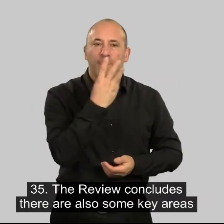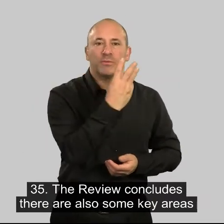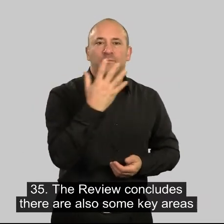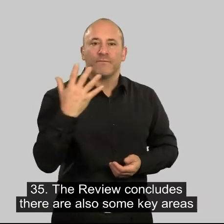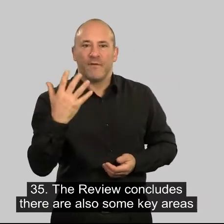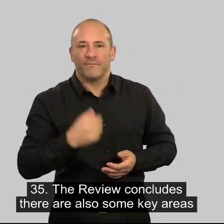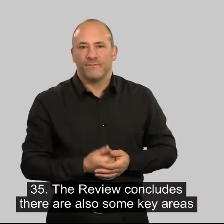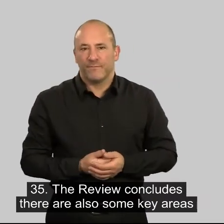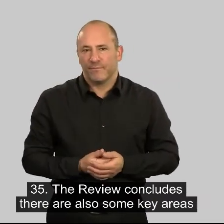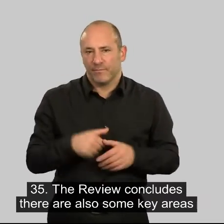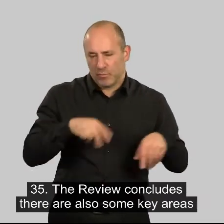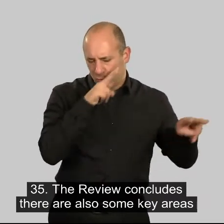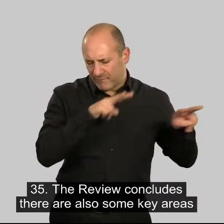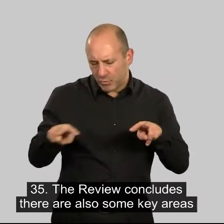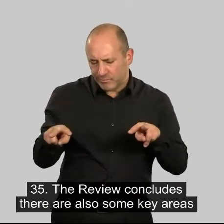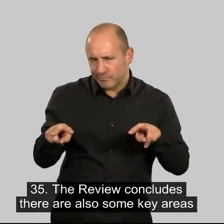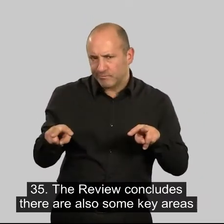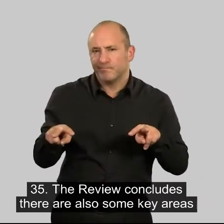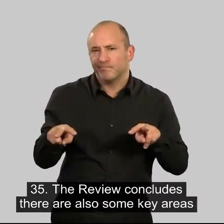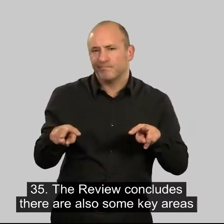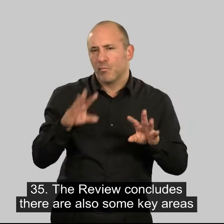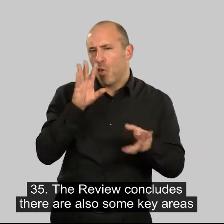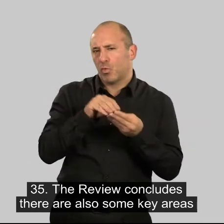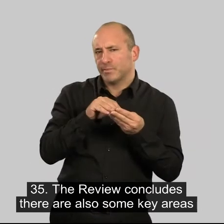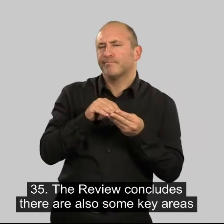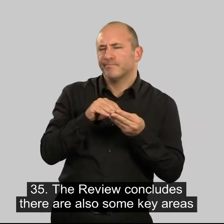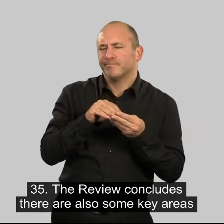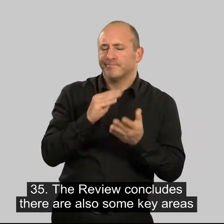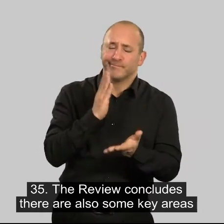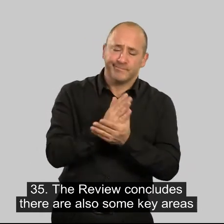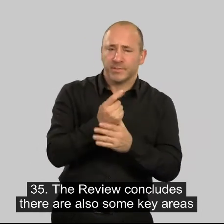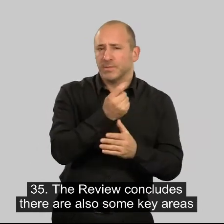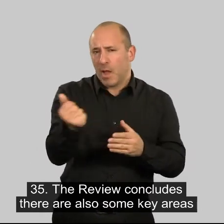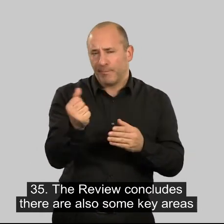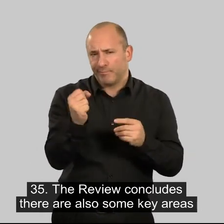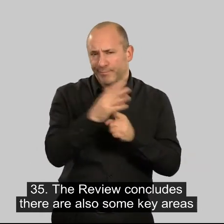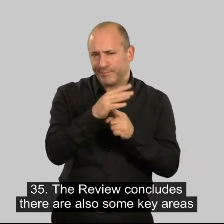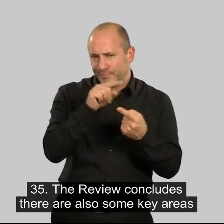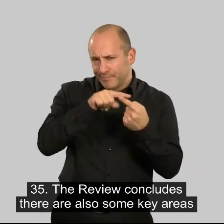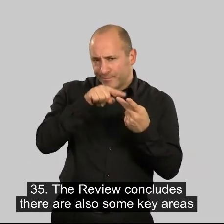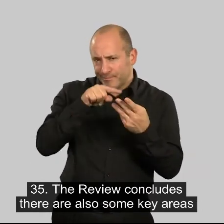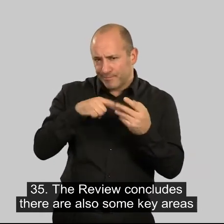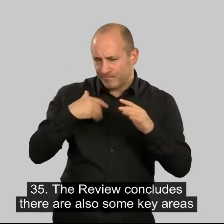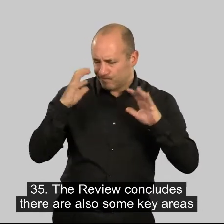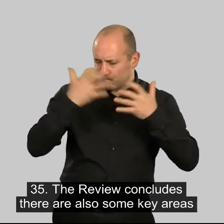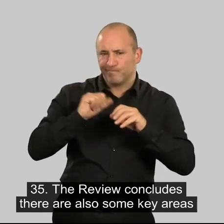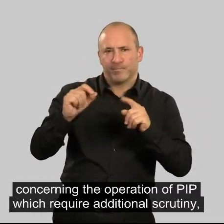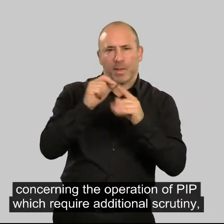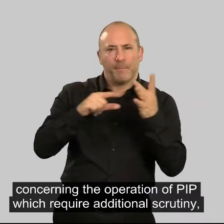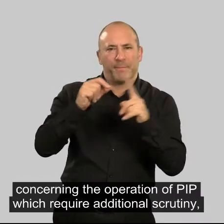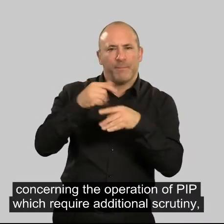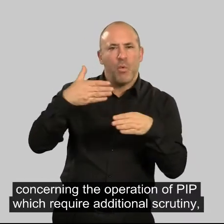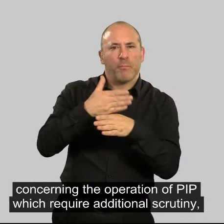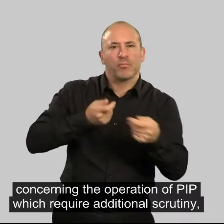35. The review concludes there are also some key areas concerning the operation of PIP